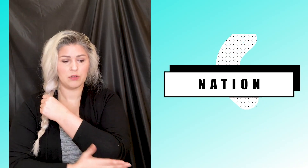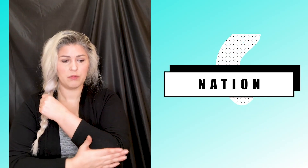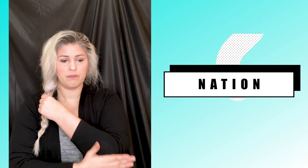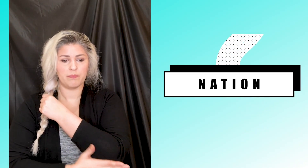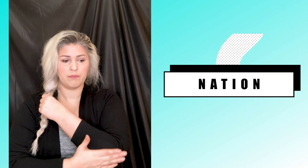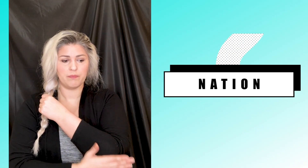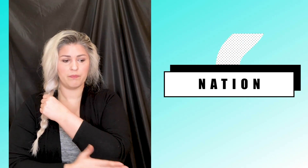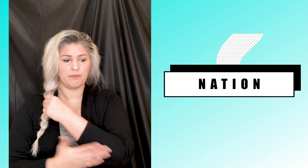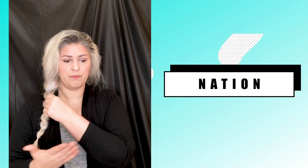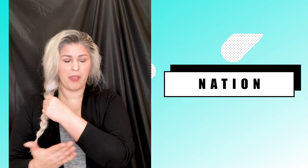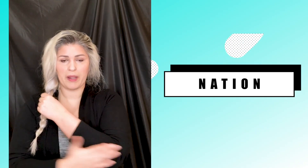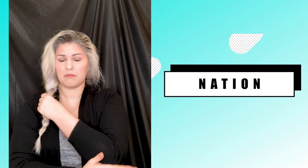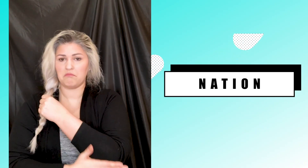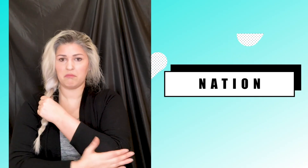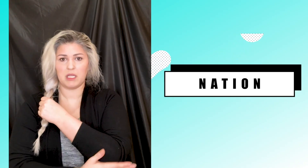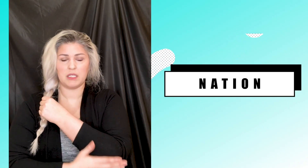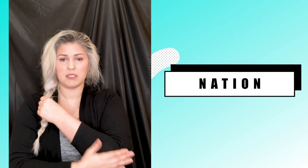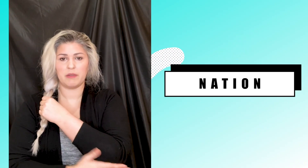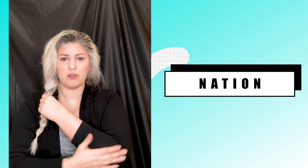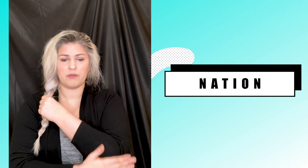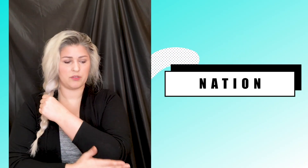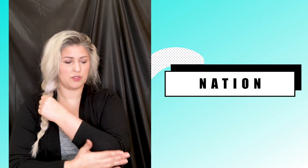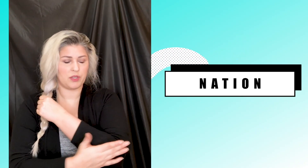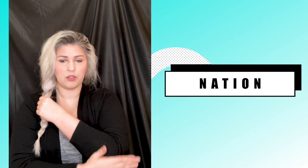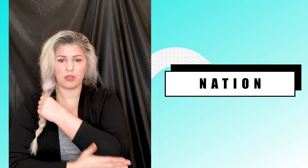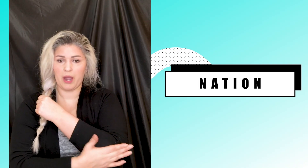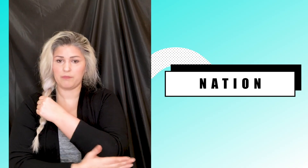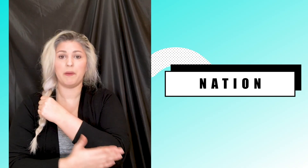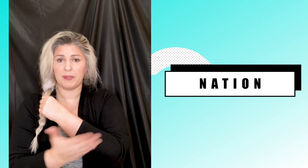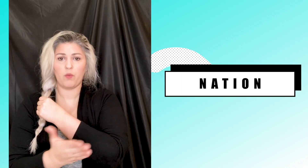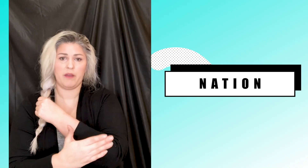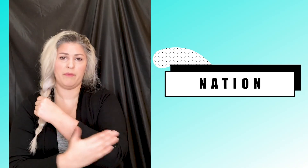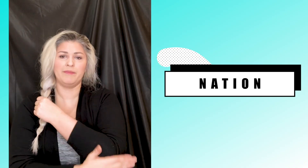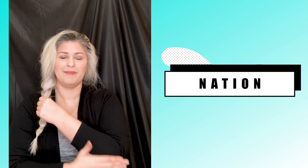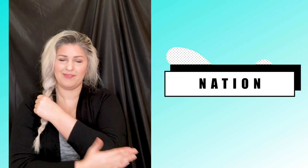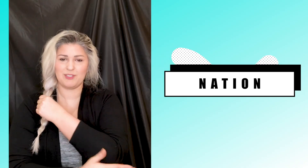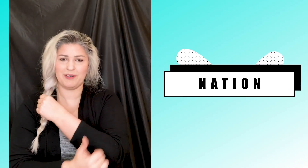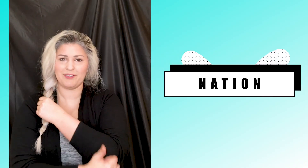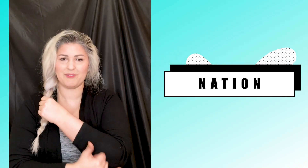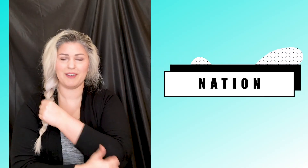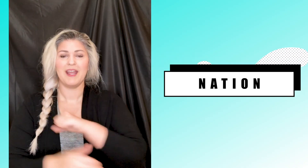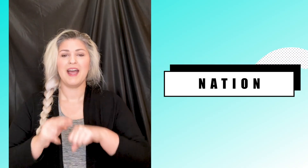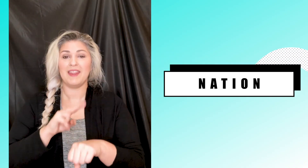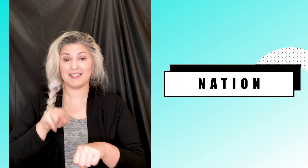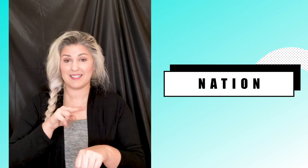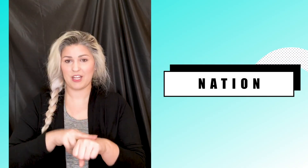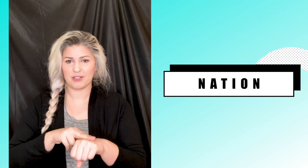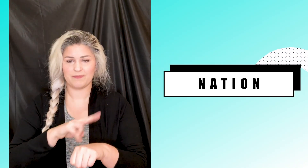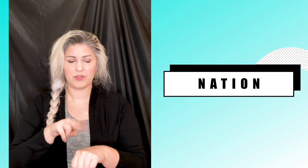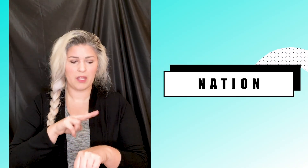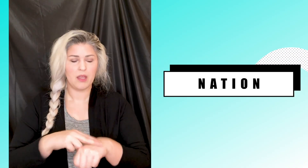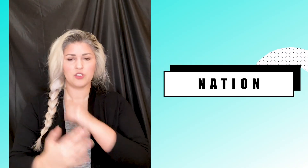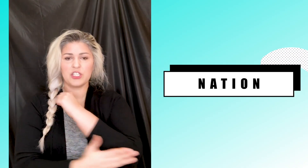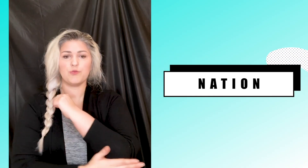do, but it doesn't mean you have to do it this way. But pick one of them, this one or this one, and this is